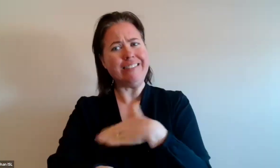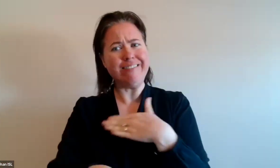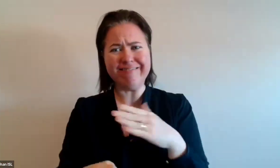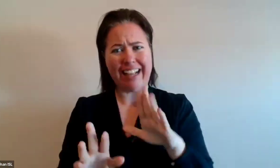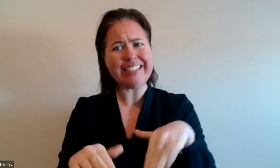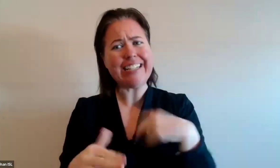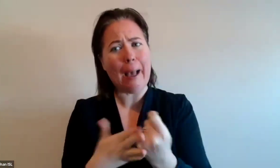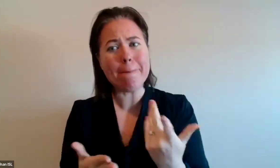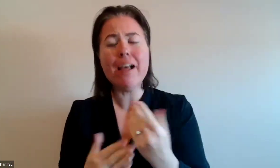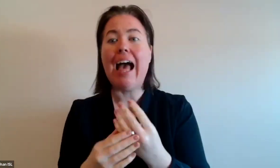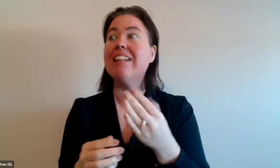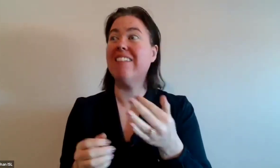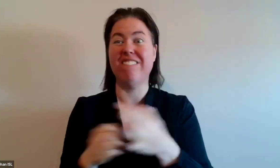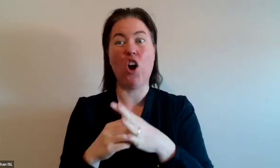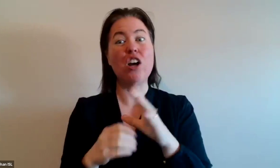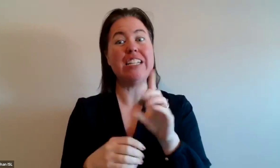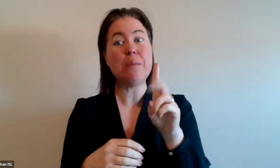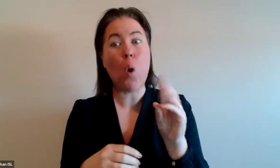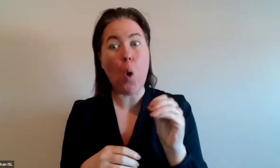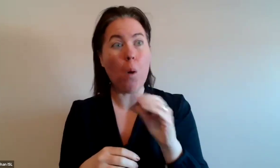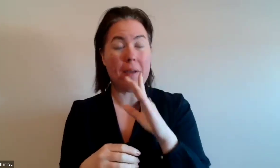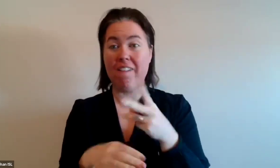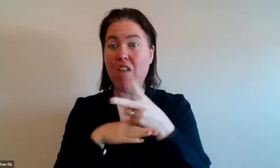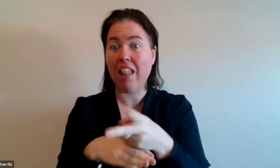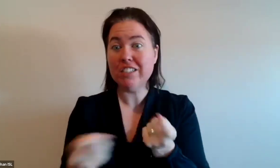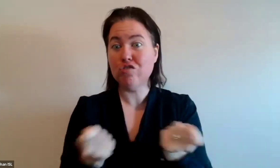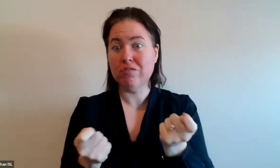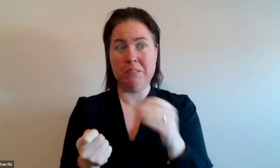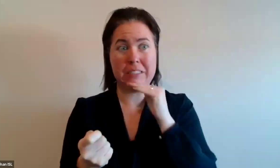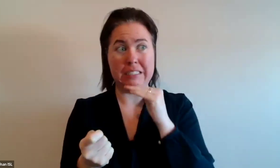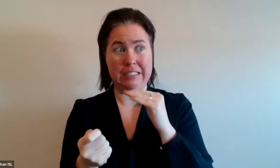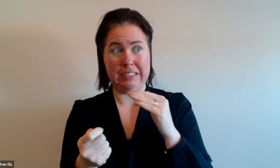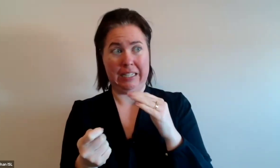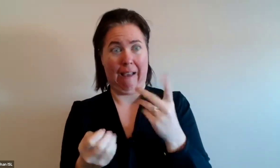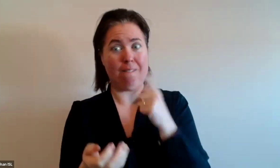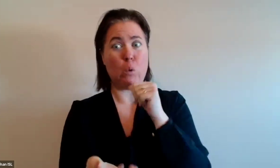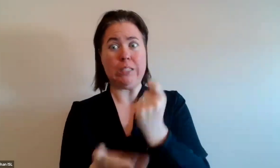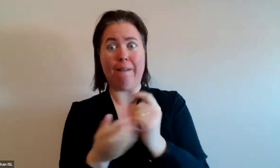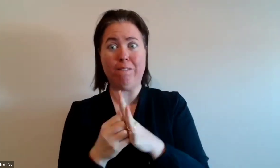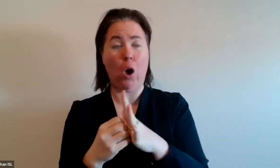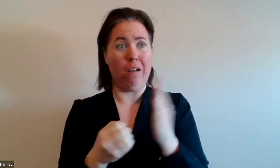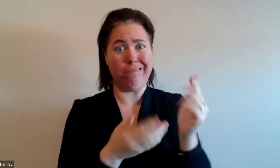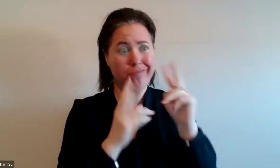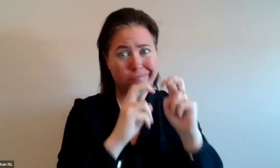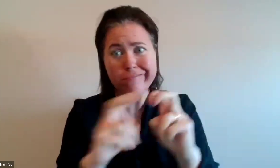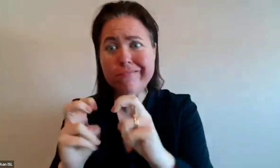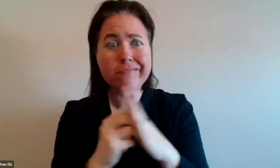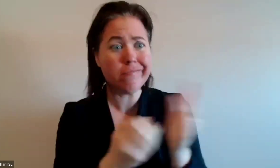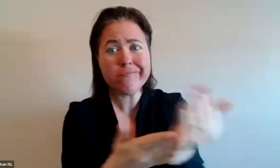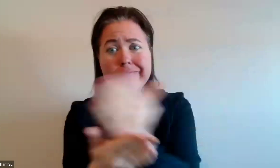by volunteers, don't have a lot of spare time to be creating this kind of evidence base for these